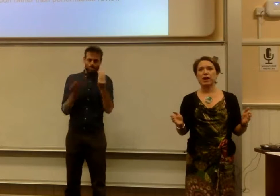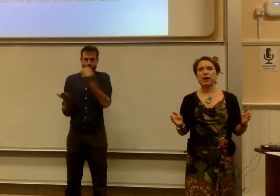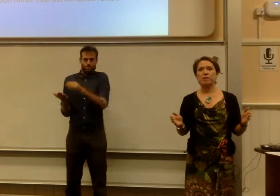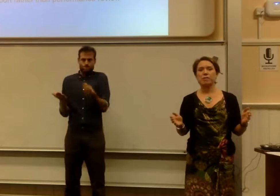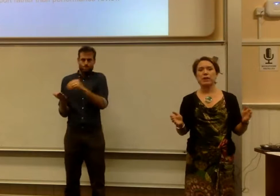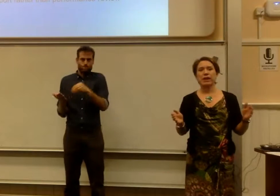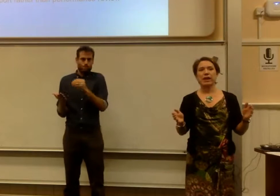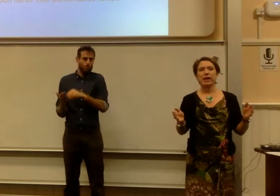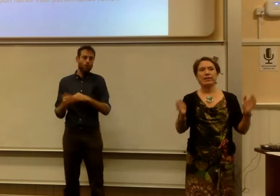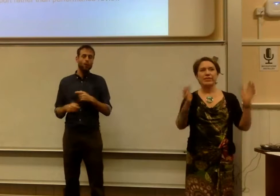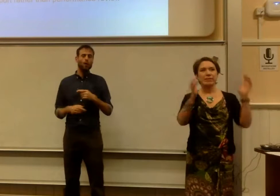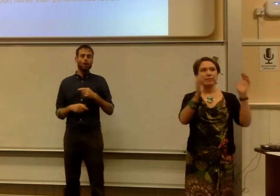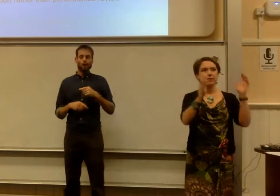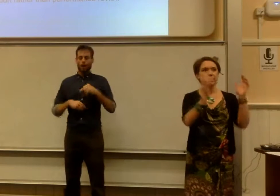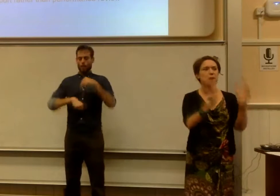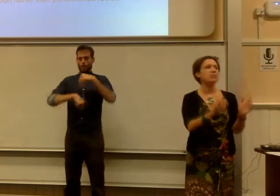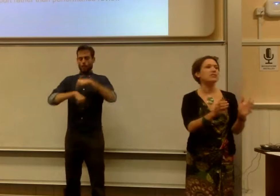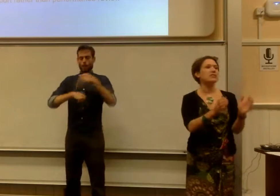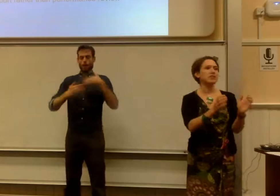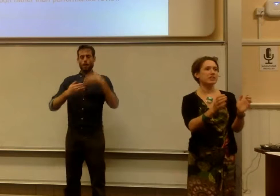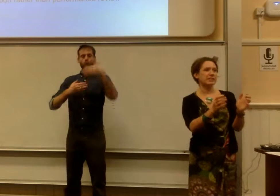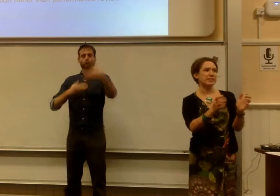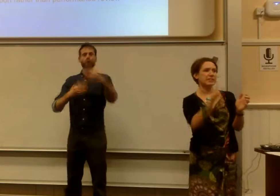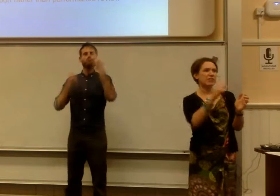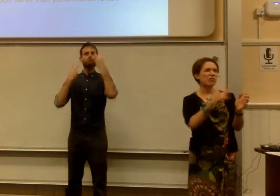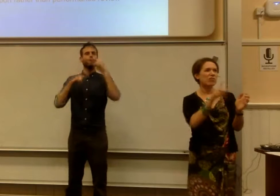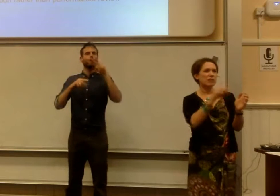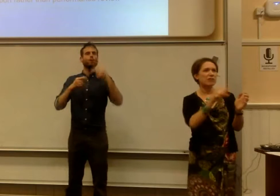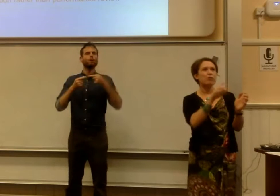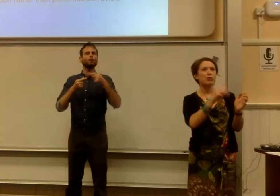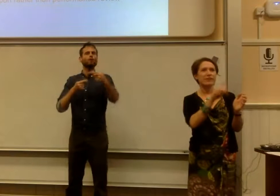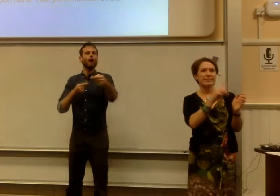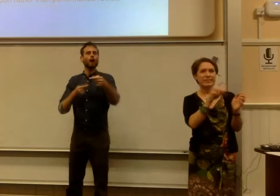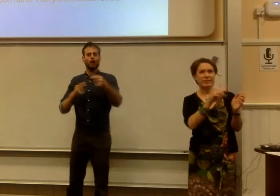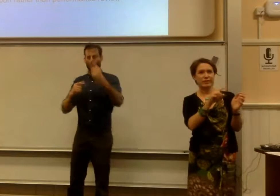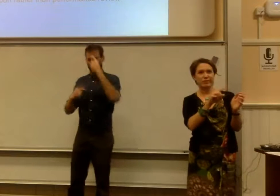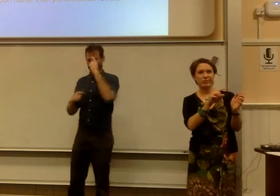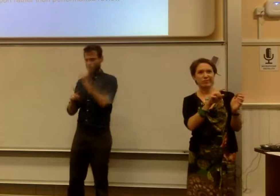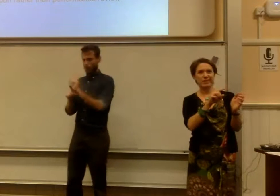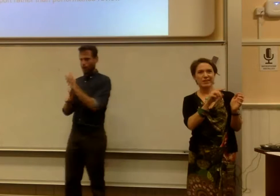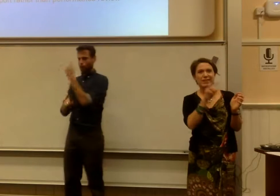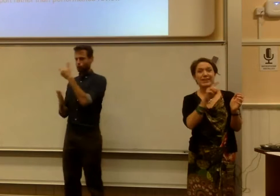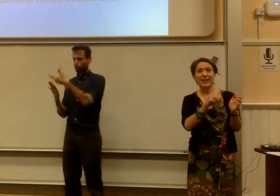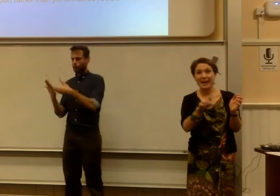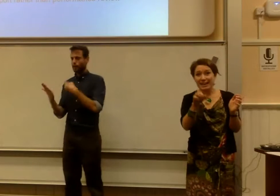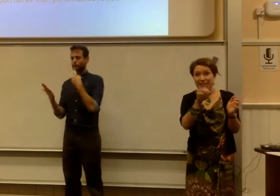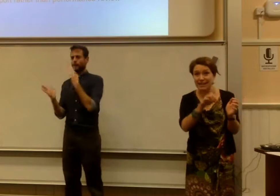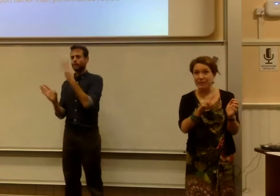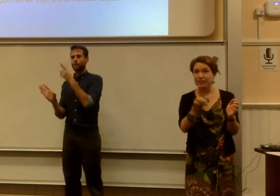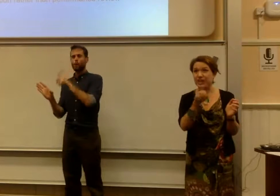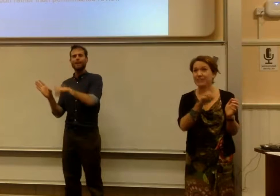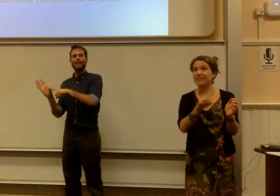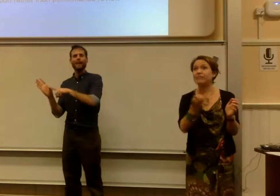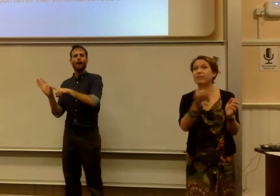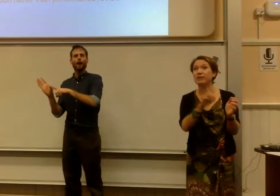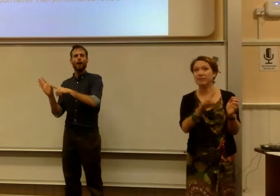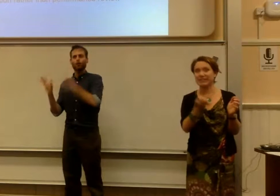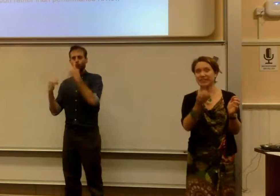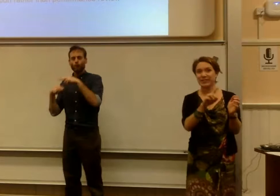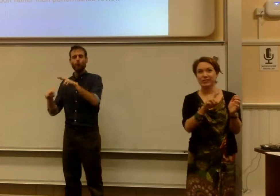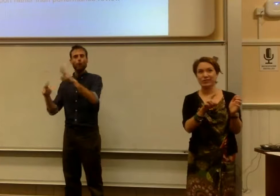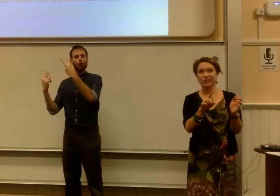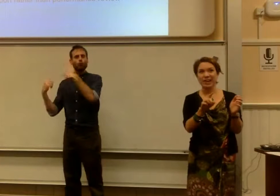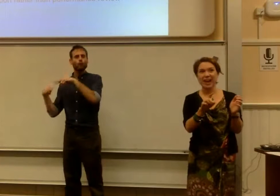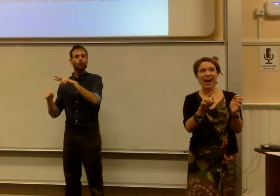So the bill as published suggested roughly a 4-year cycle. The Gaelic Language Act has a